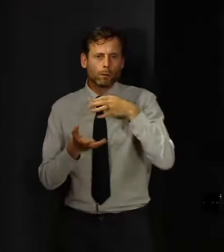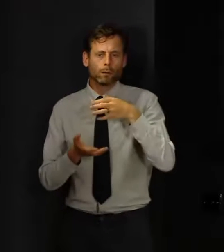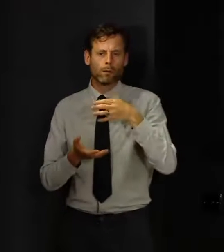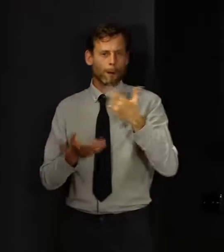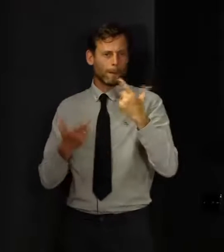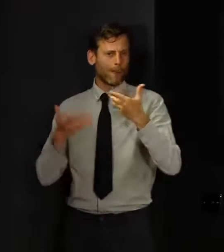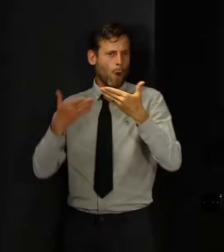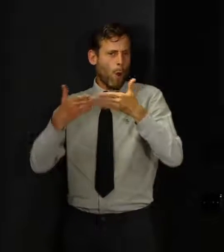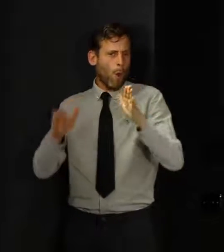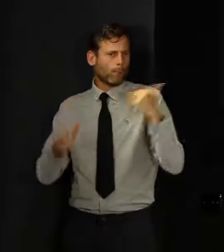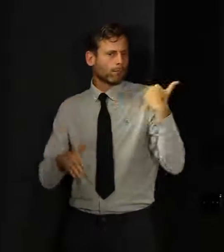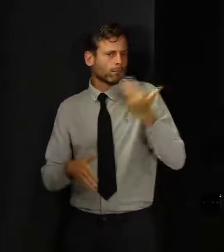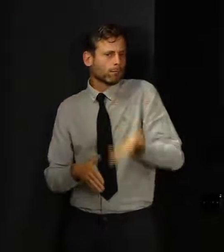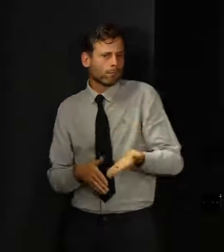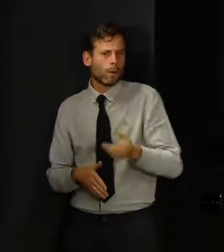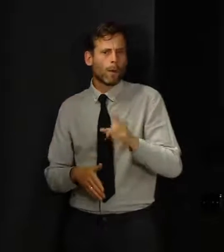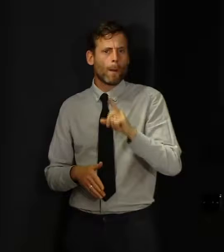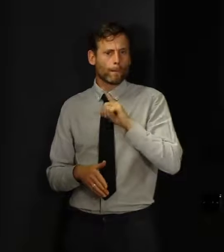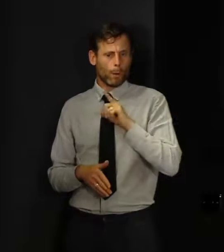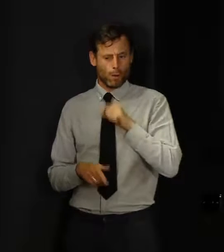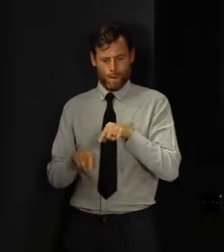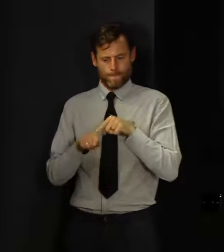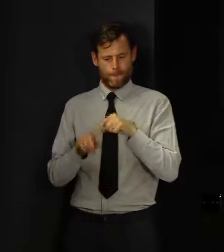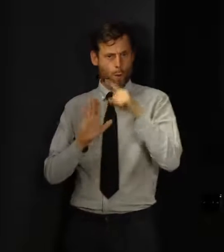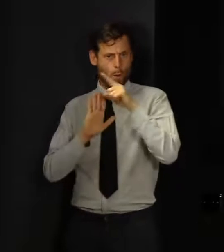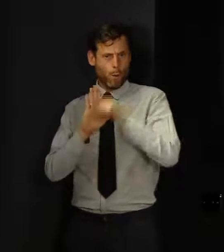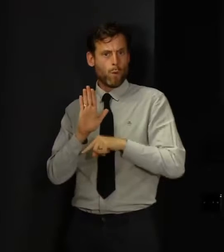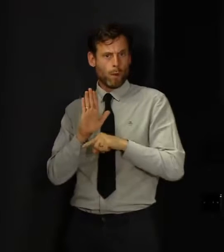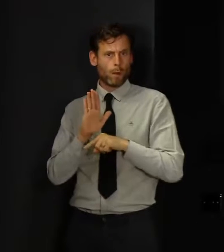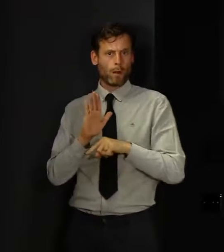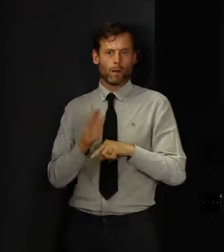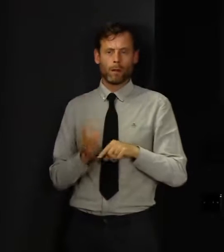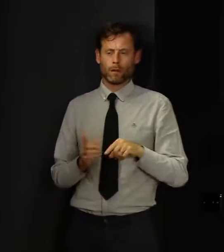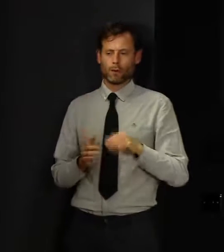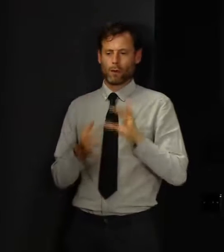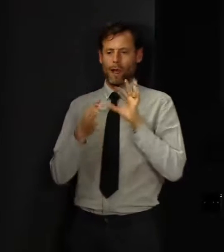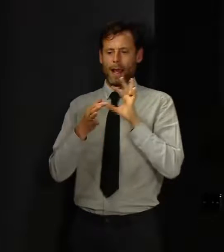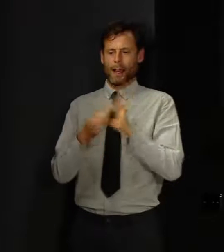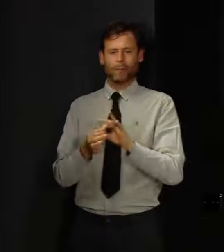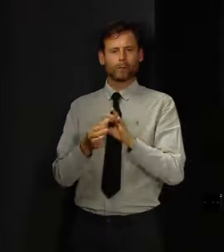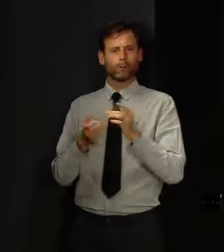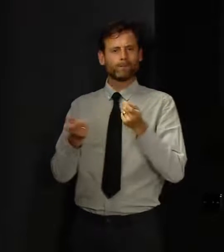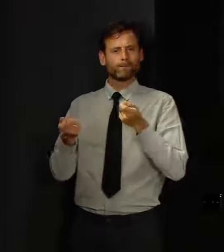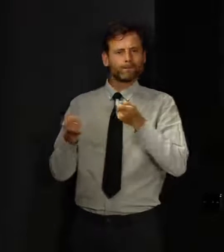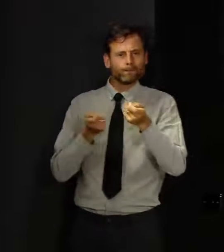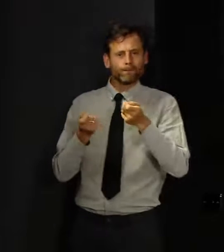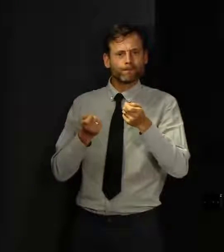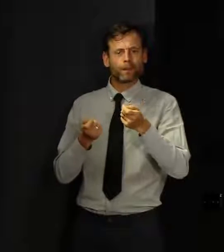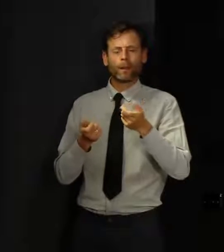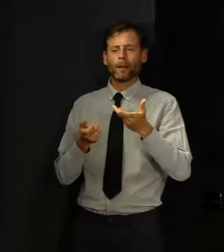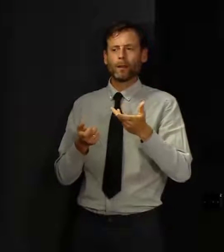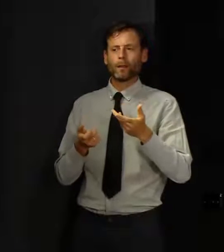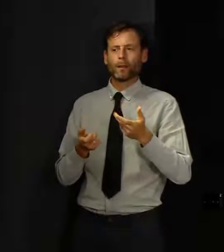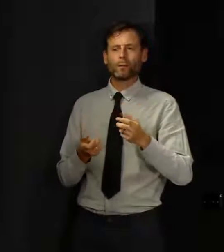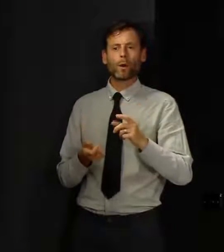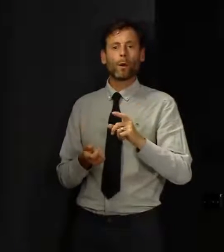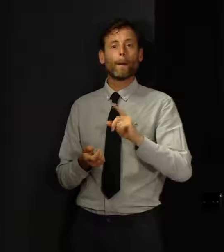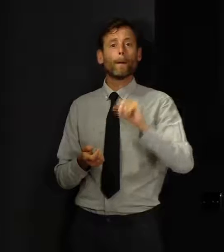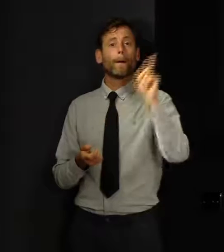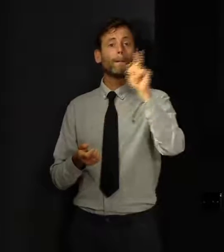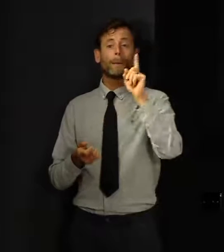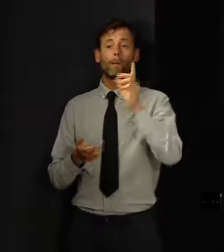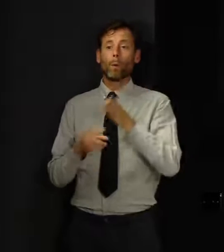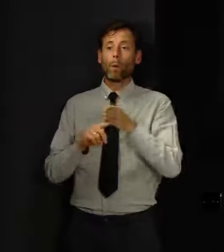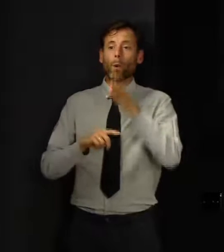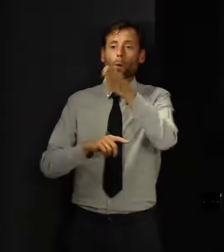the exemptions that existed within phase zero, within lockdown measures, and therefore people congregating outside of